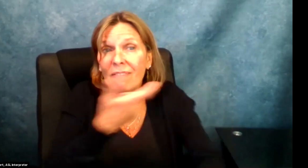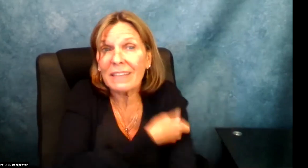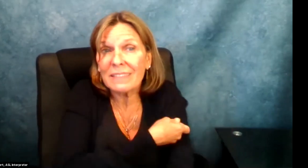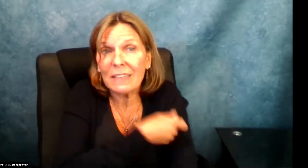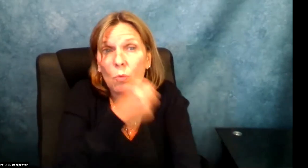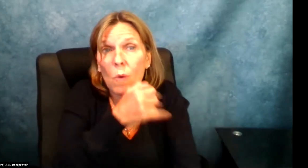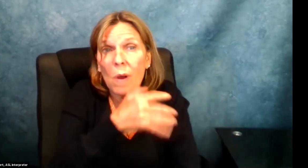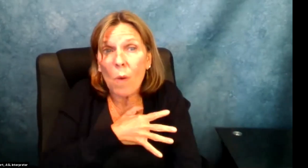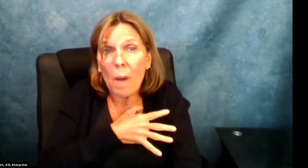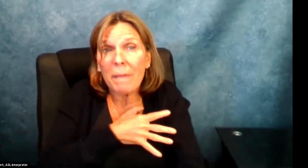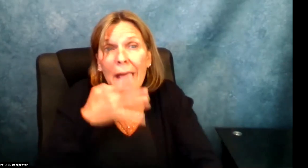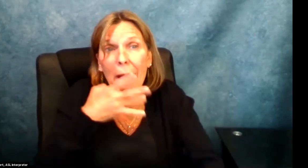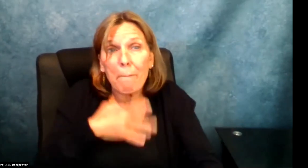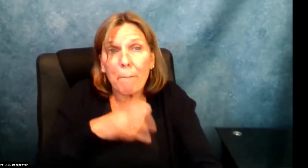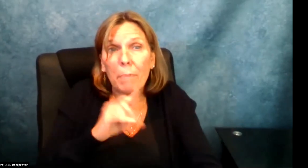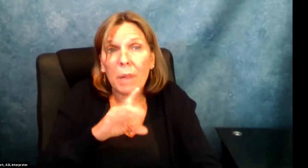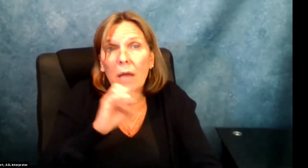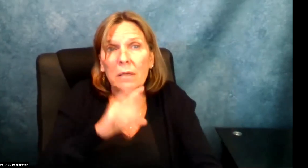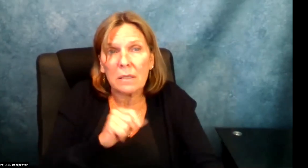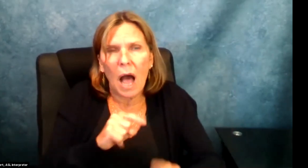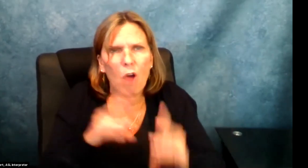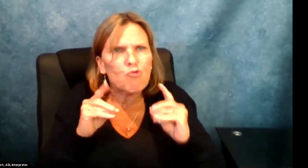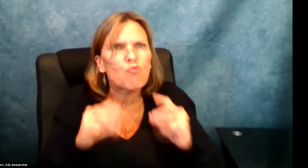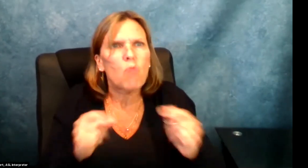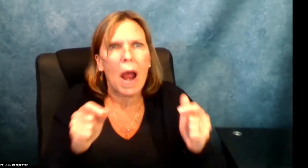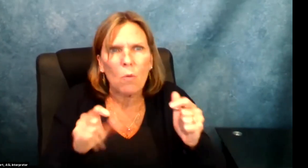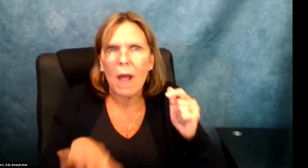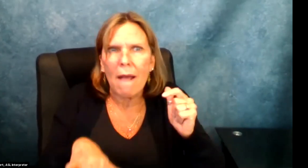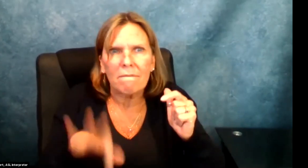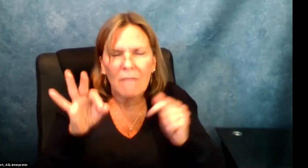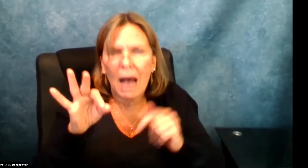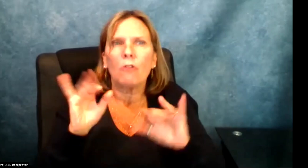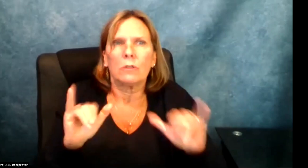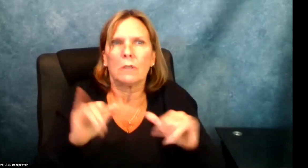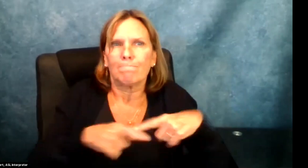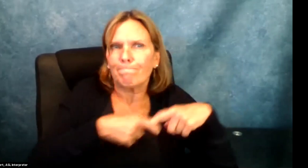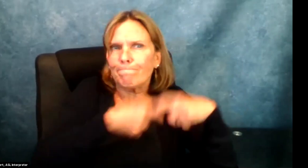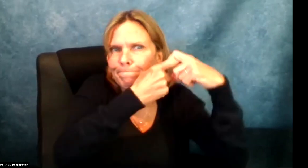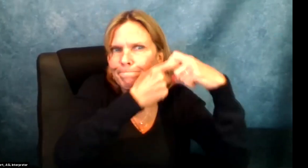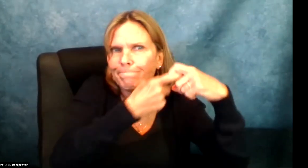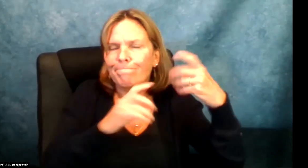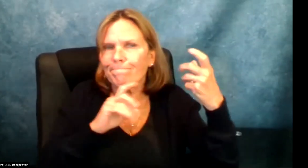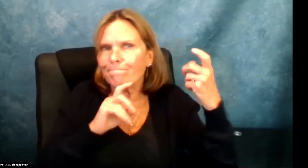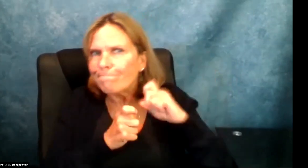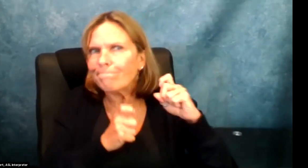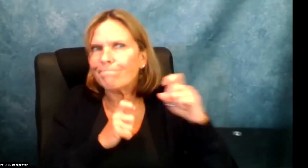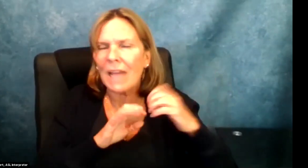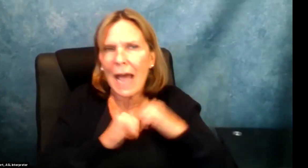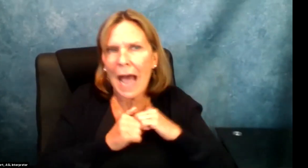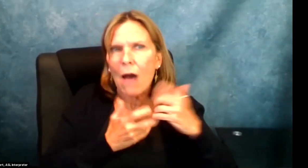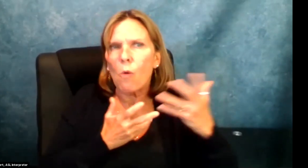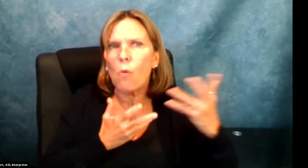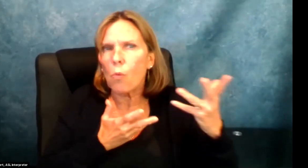vaccine, it's brought to light, and there was a discussion about how to sort of adjust or change those